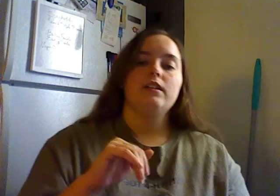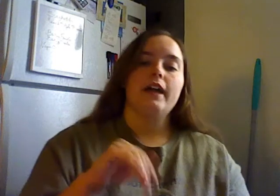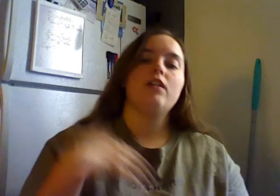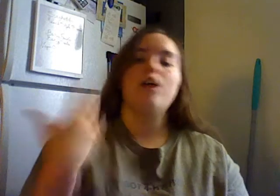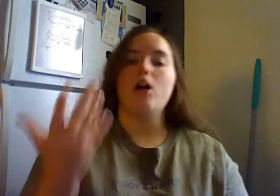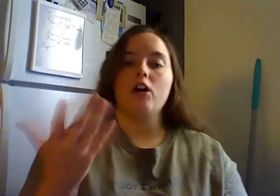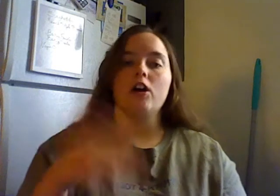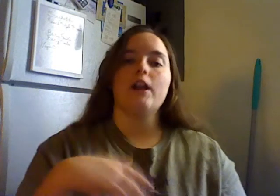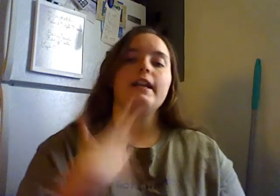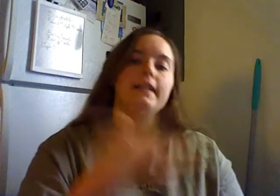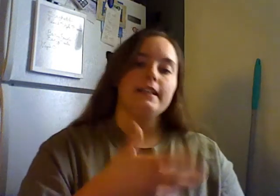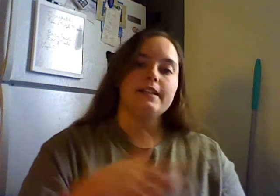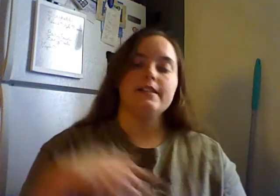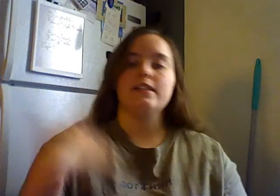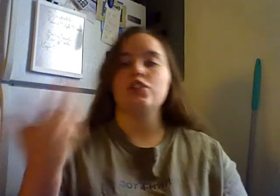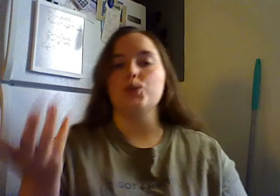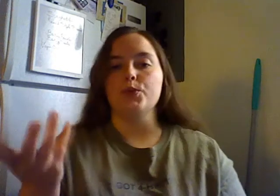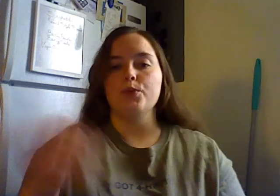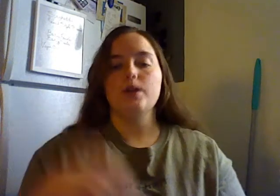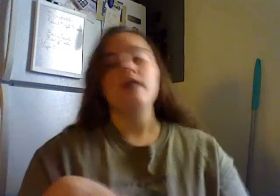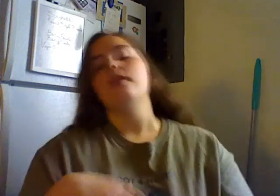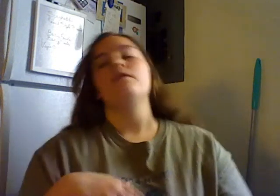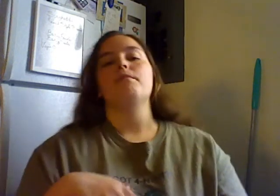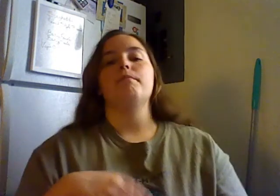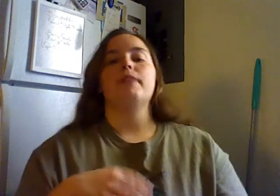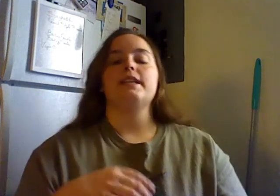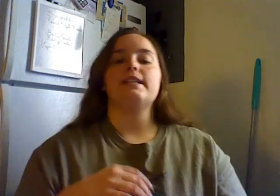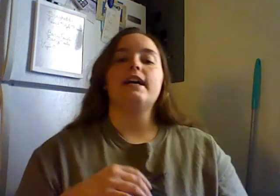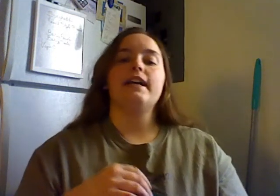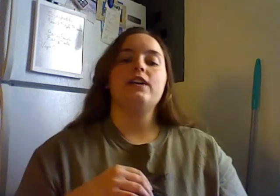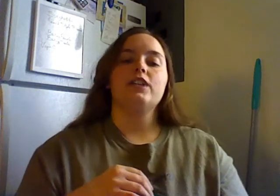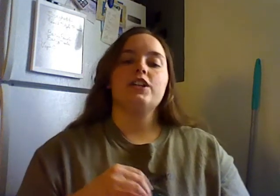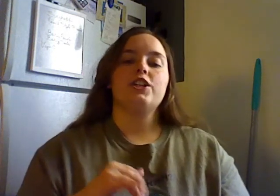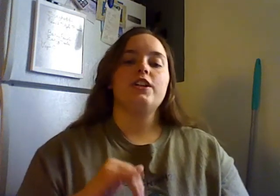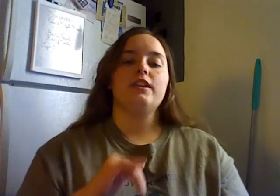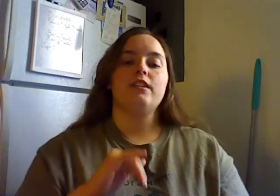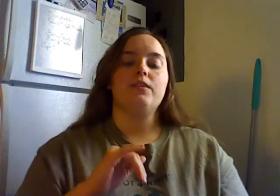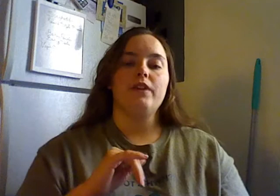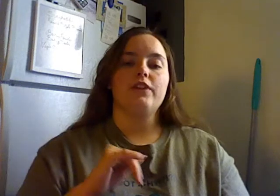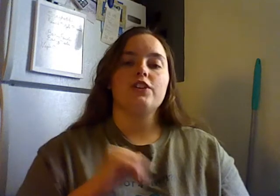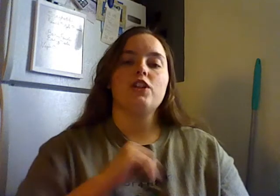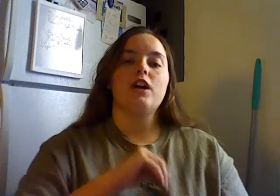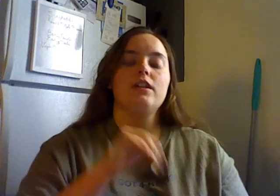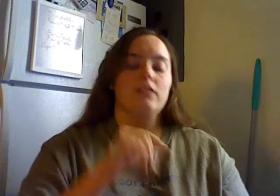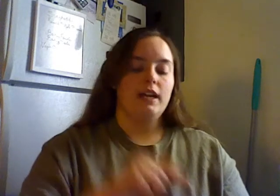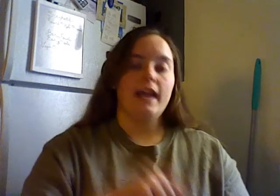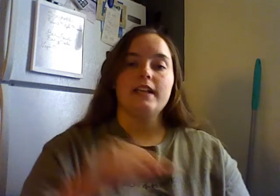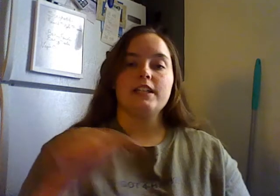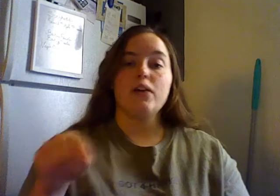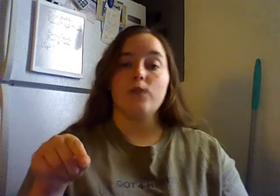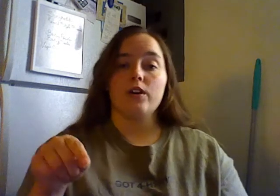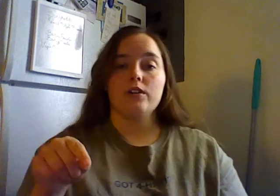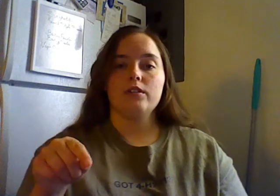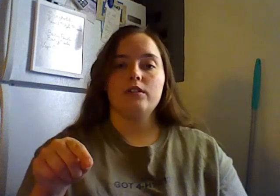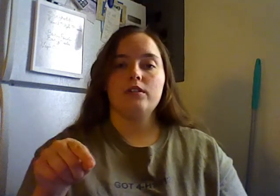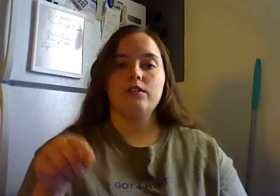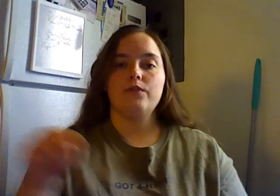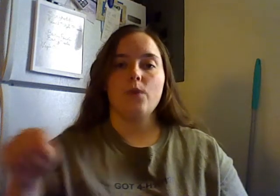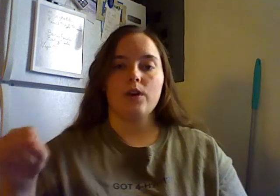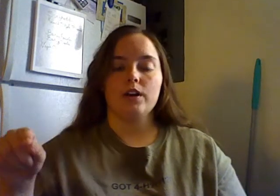like are and is and to. But in Sign English, if there's not an ASL word for a